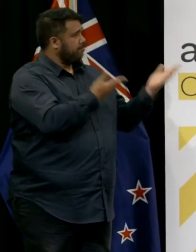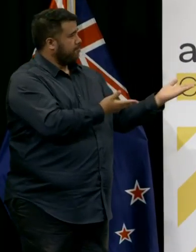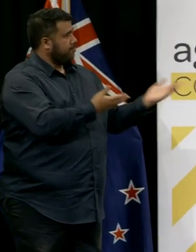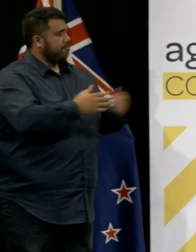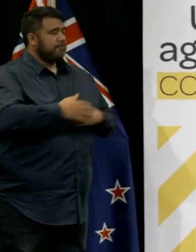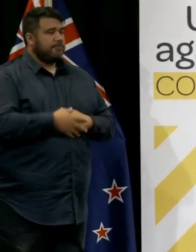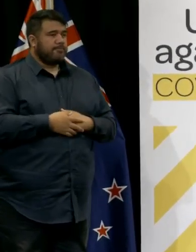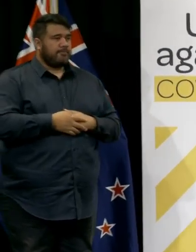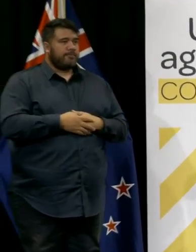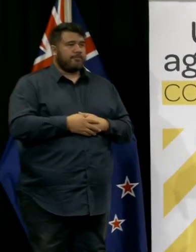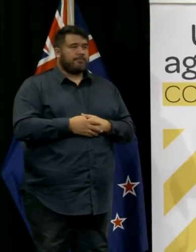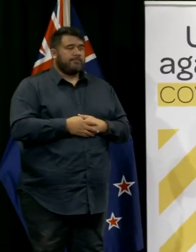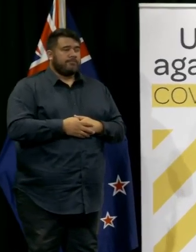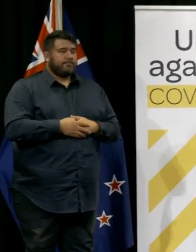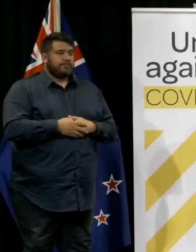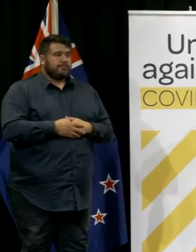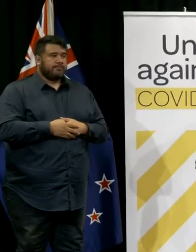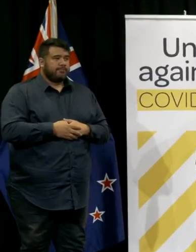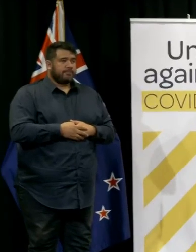Thanks, Ash.